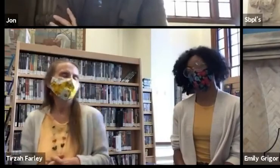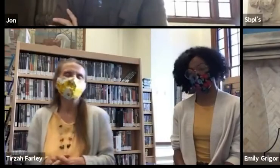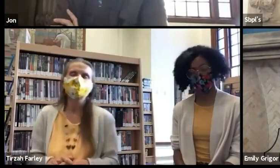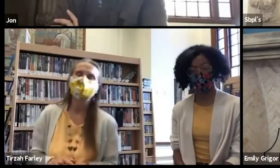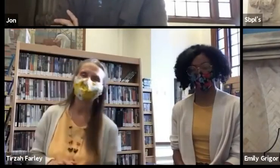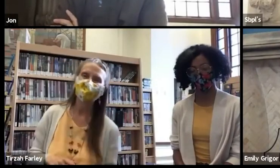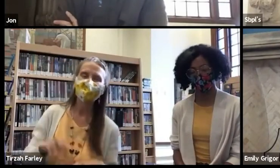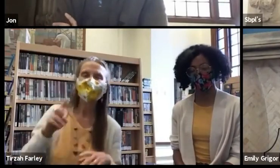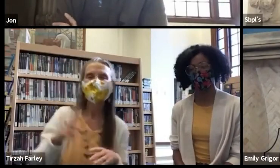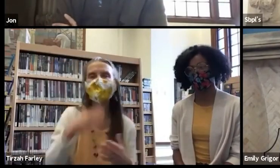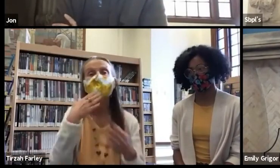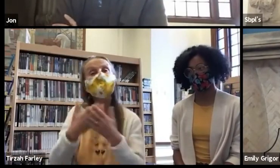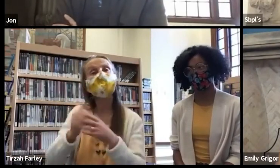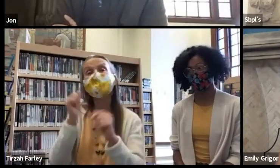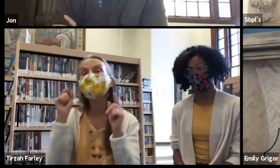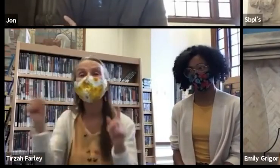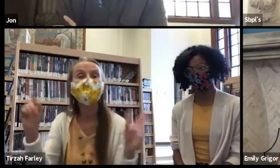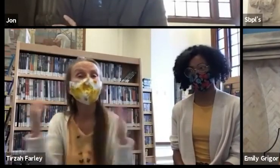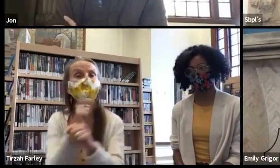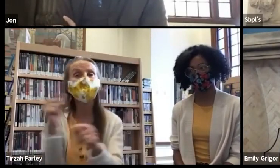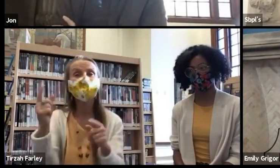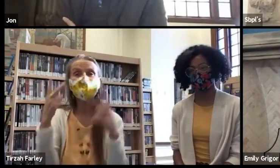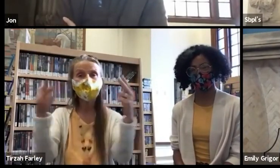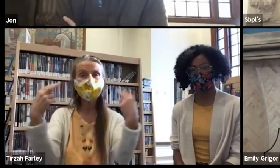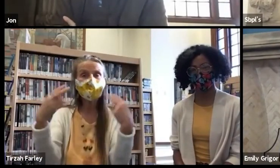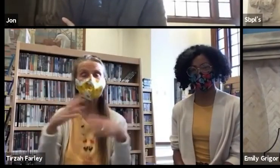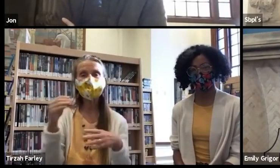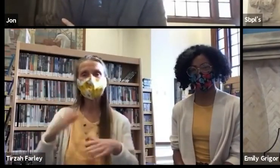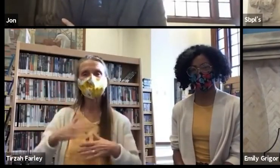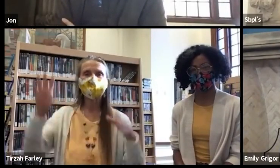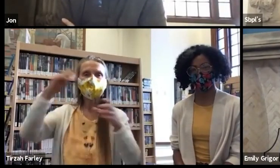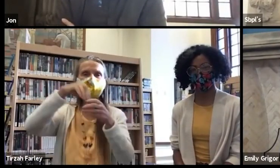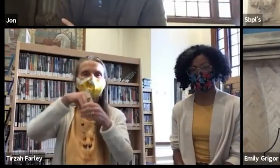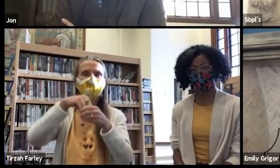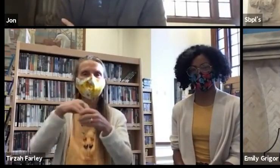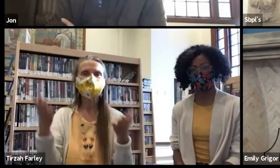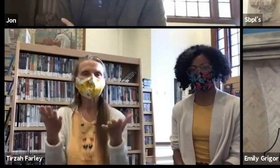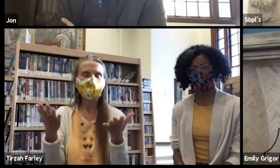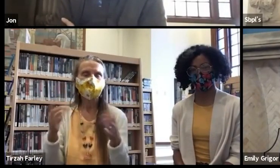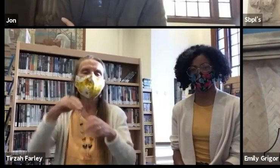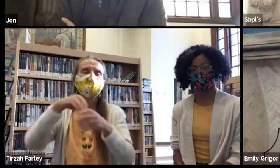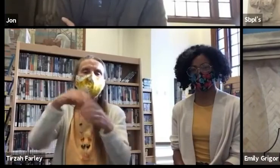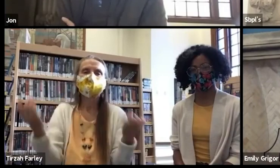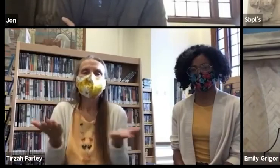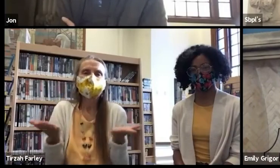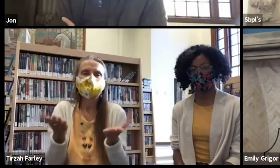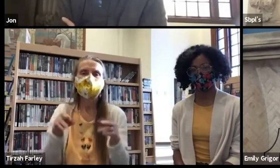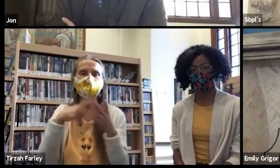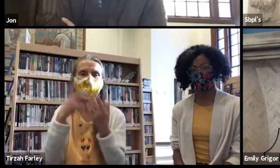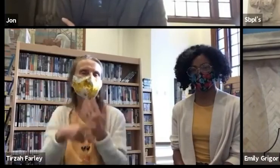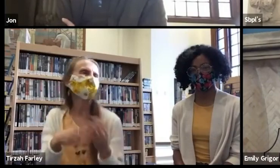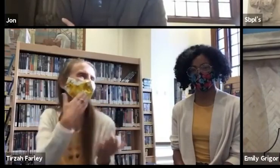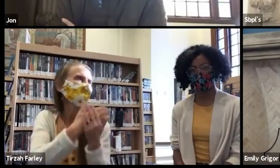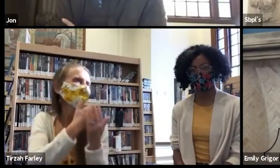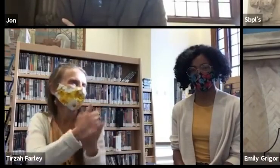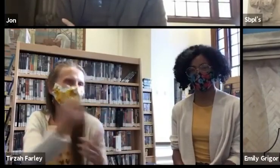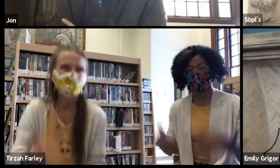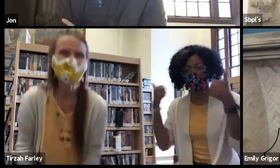what we were saying. I want to thank all of you for watching and who was